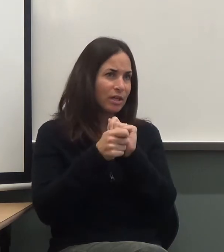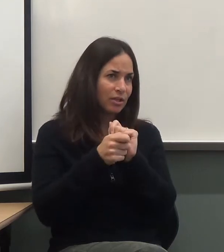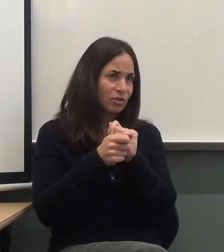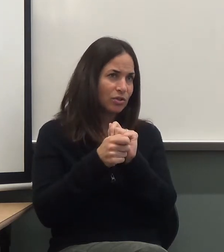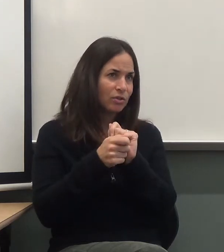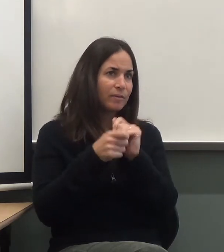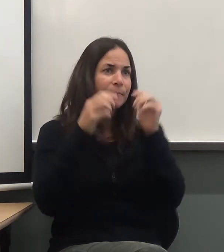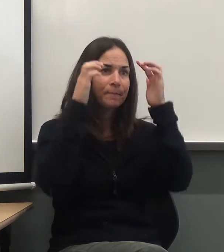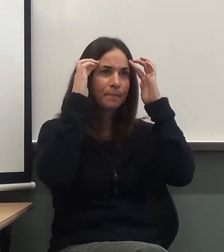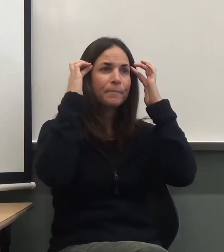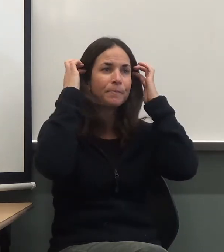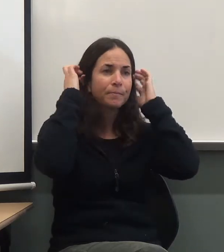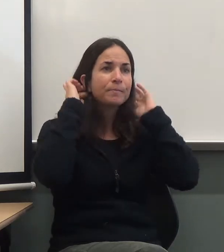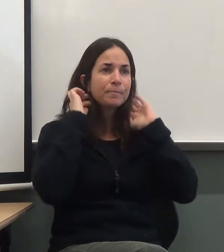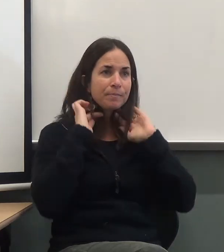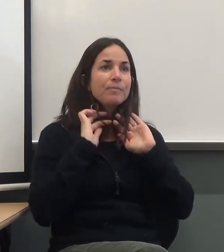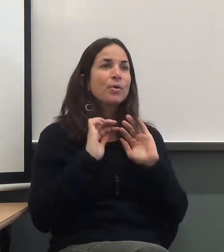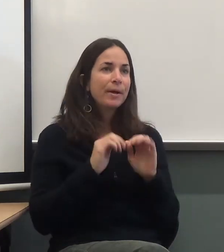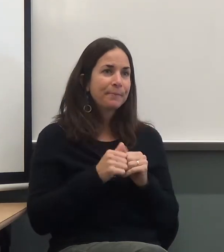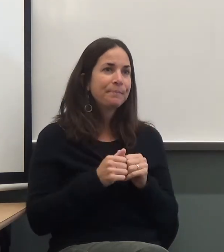itself changes, right? So instead of he